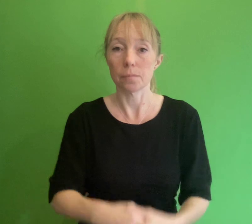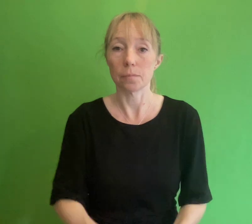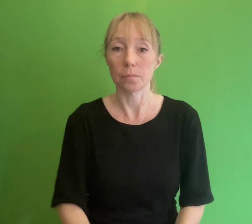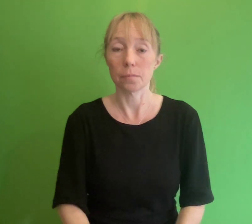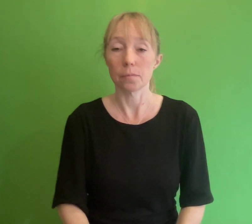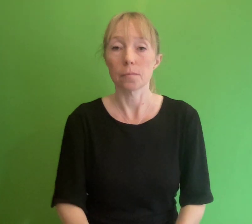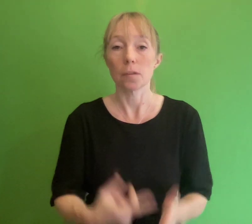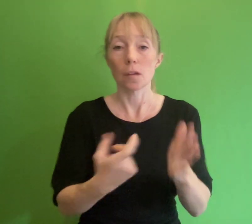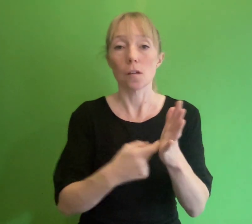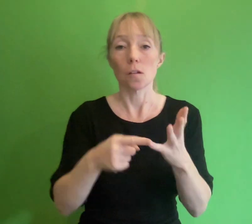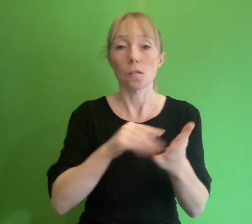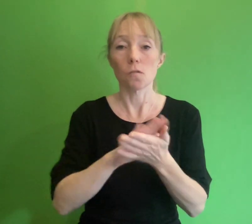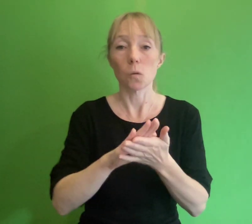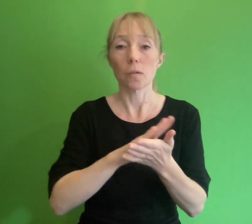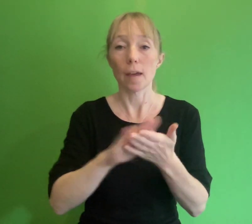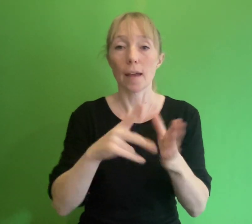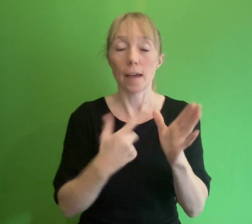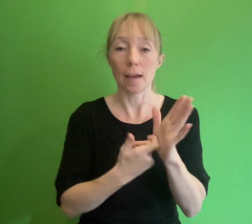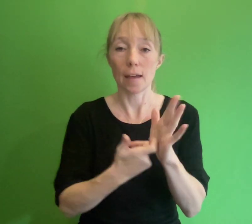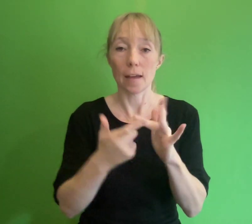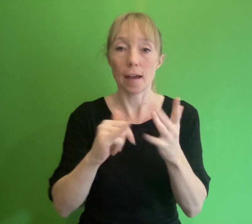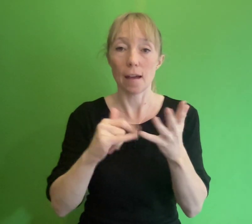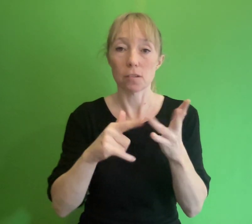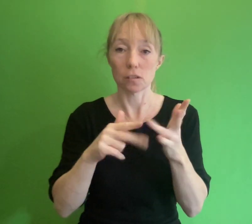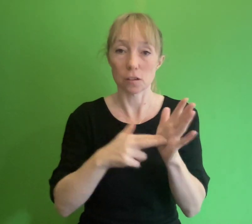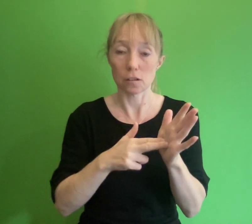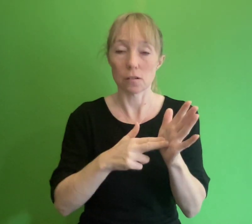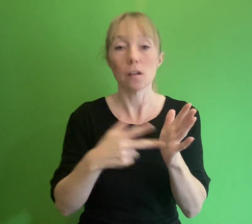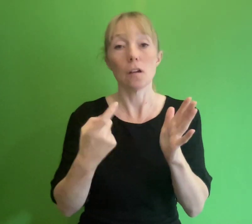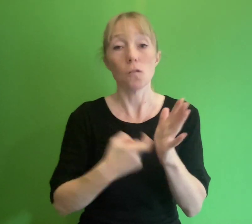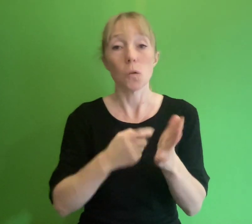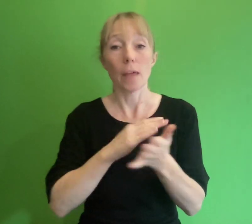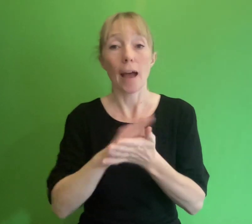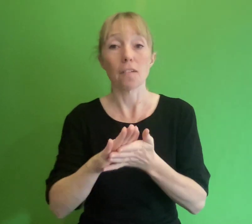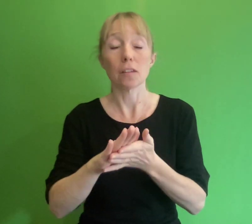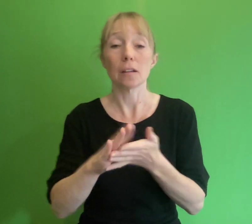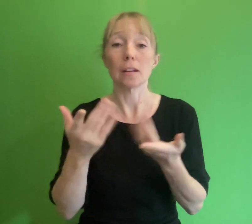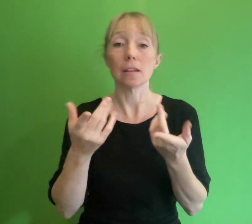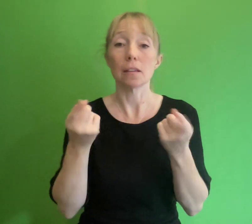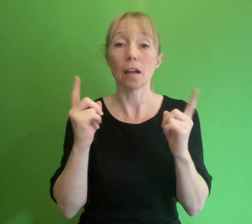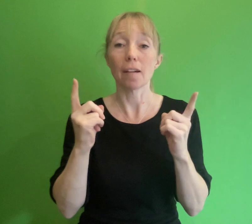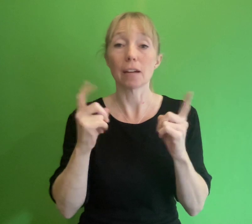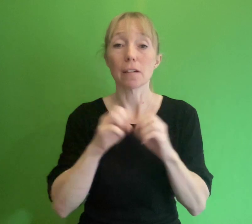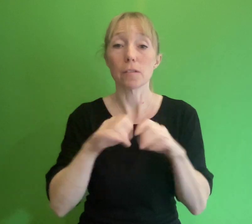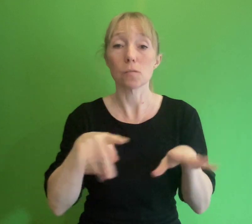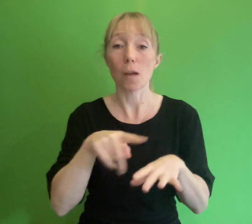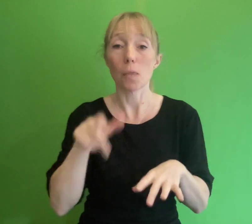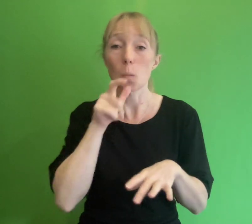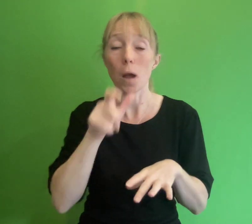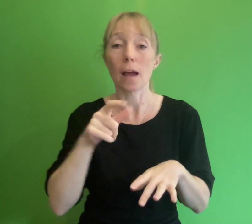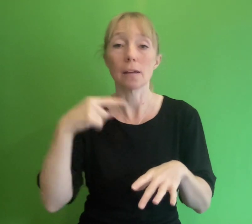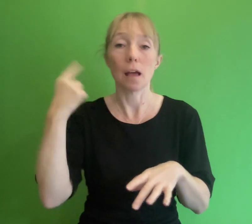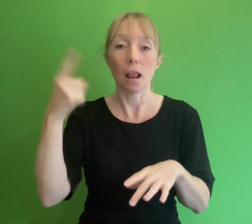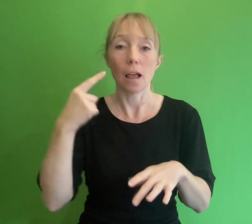Ruth Harrison. Ruth Harrison is the Director of Spread the Word, London's literature development